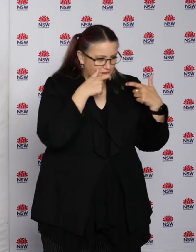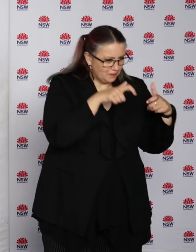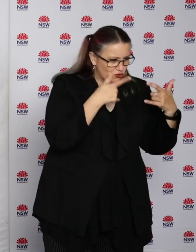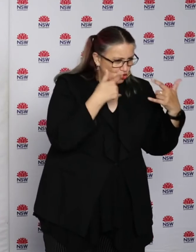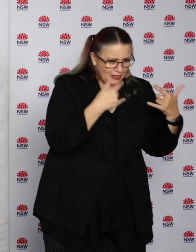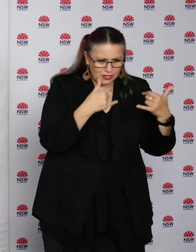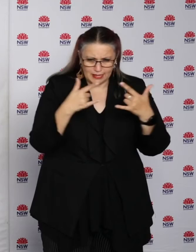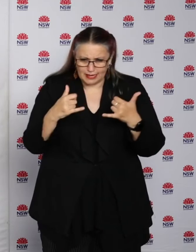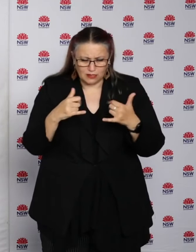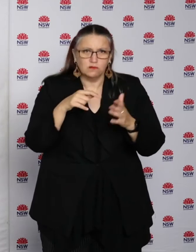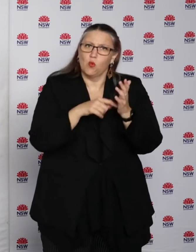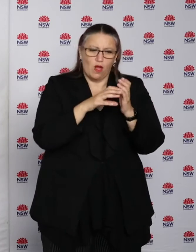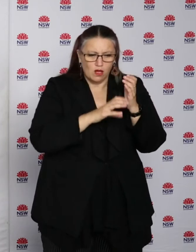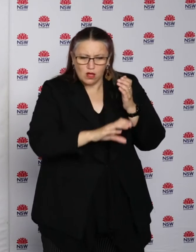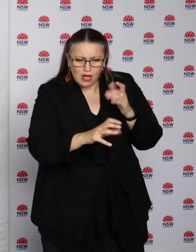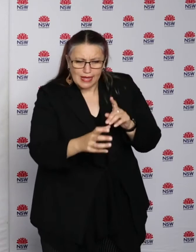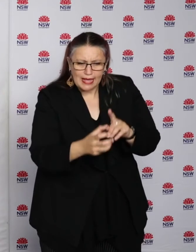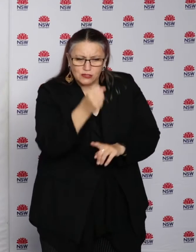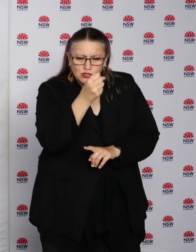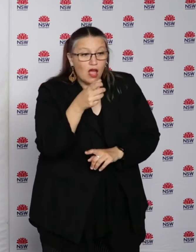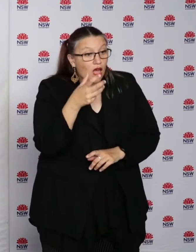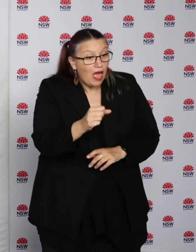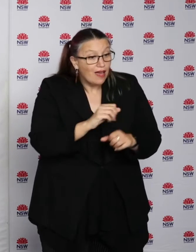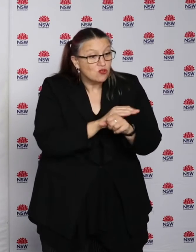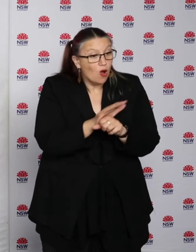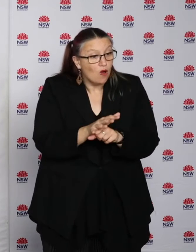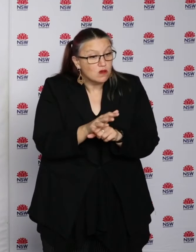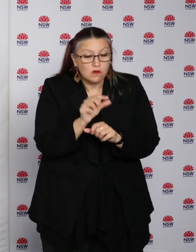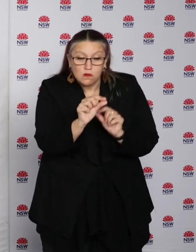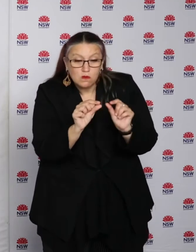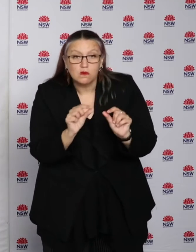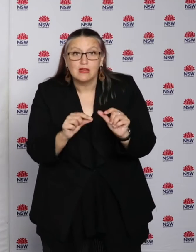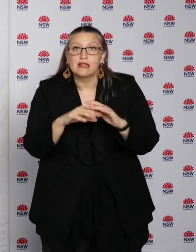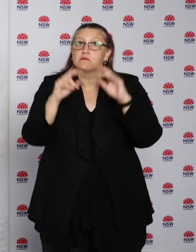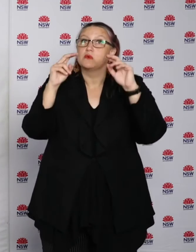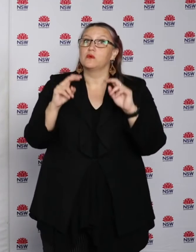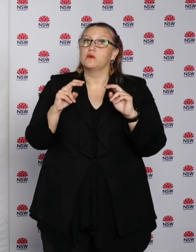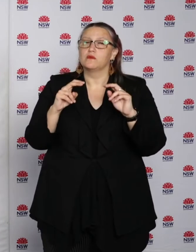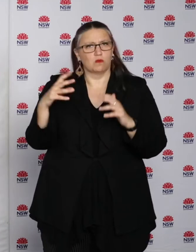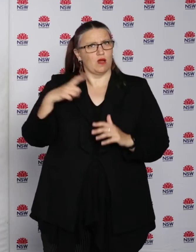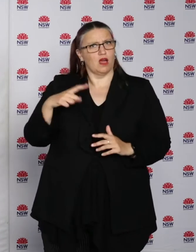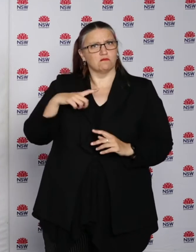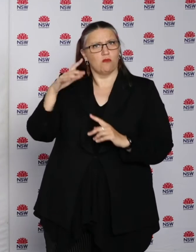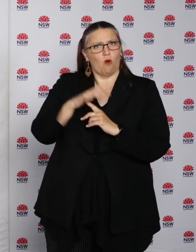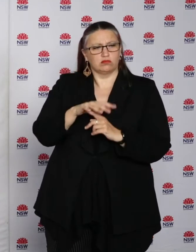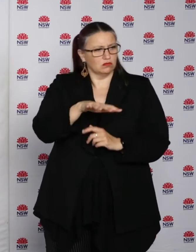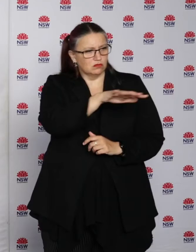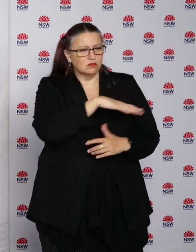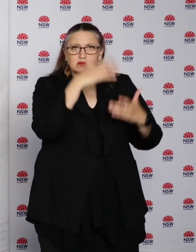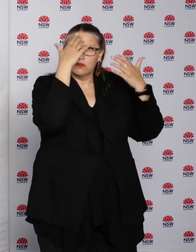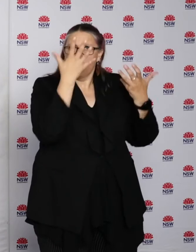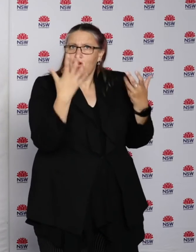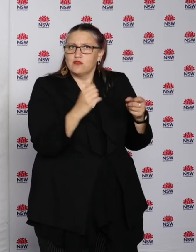across New South Wales. This is important for identifying places we want people to really come forward for testing should they have even the mildest of